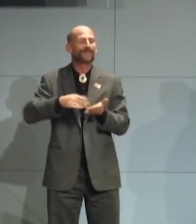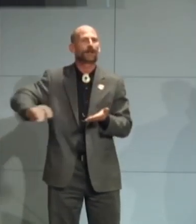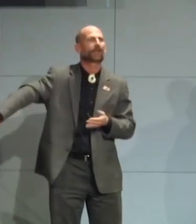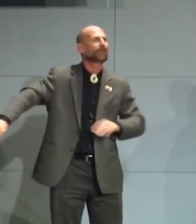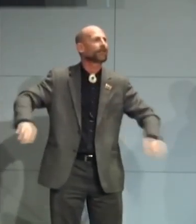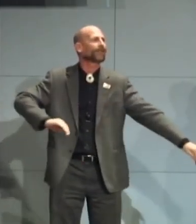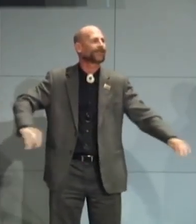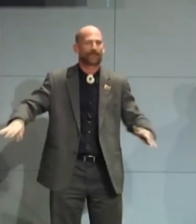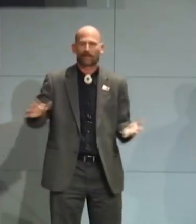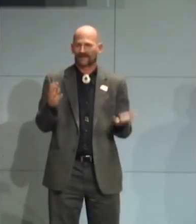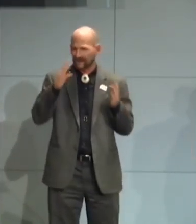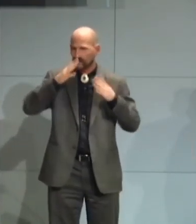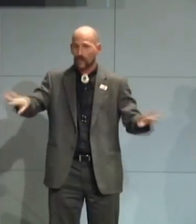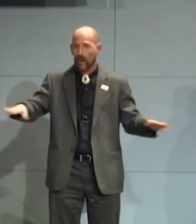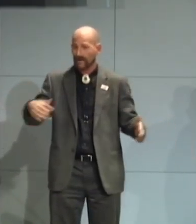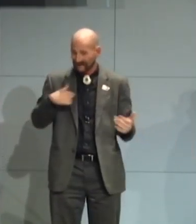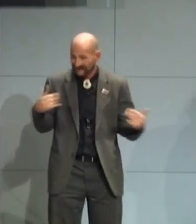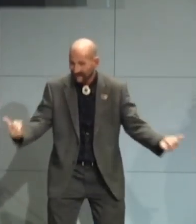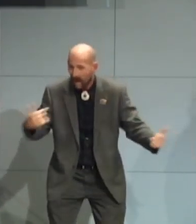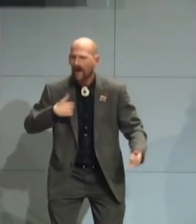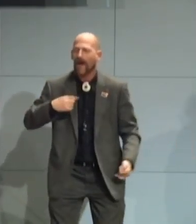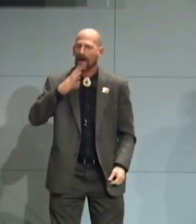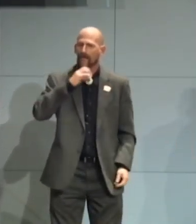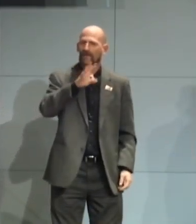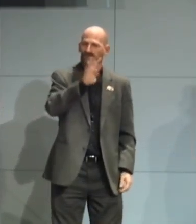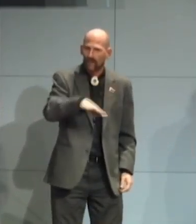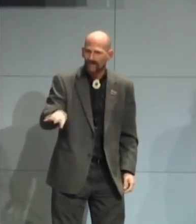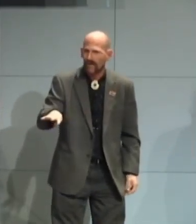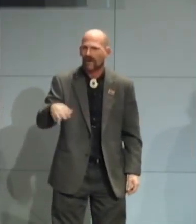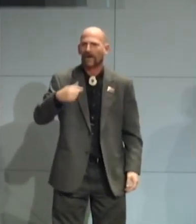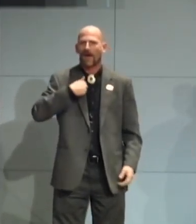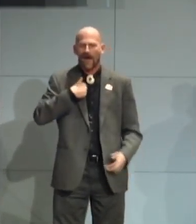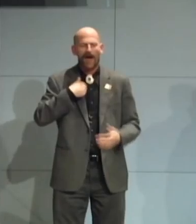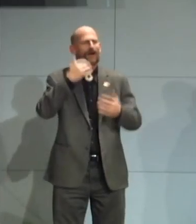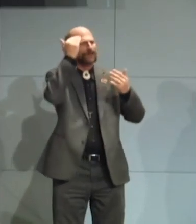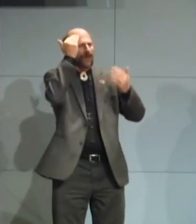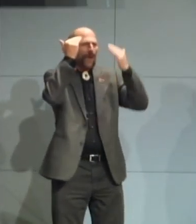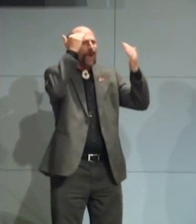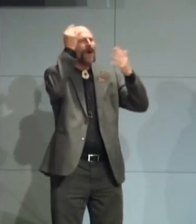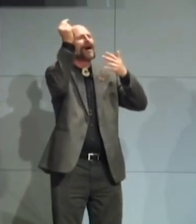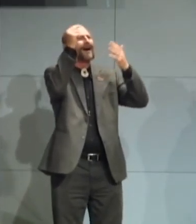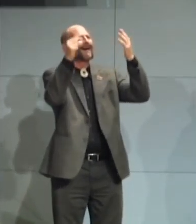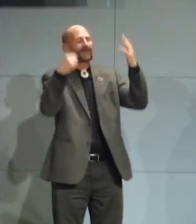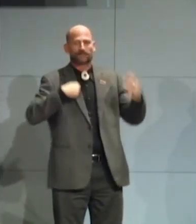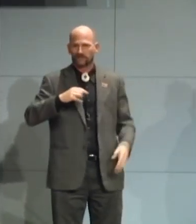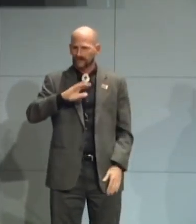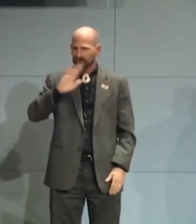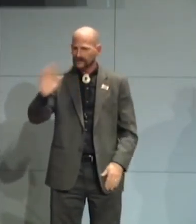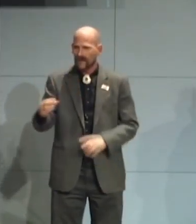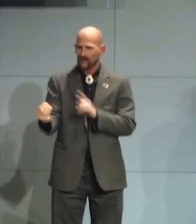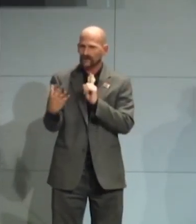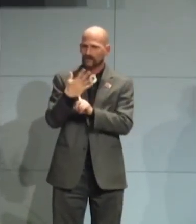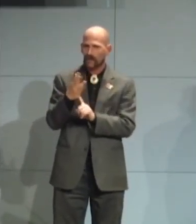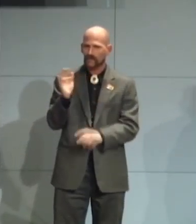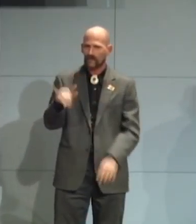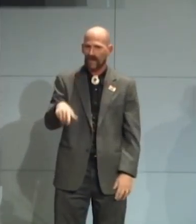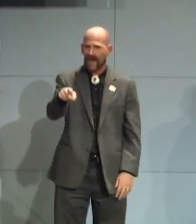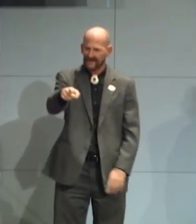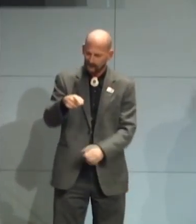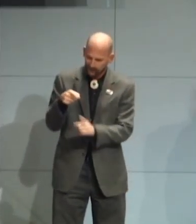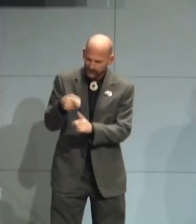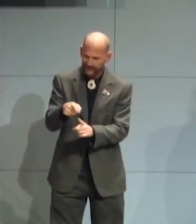our history, both the good and the bad. Not only must we remember it, not only must we memorialize it with, as